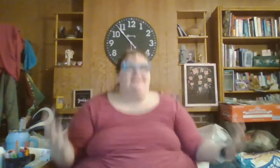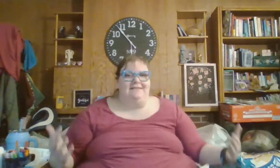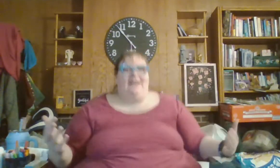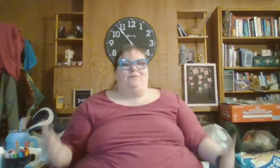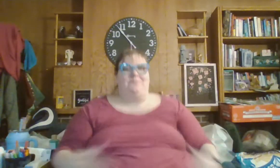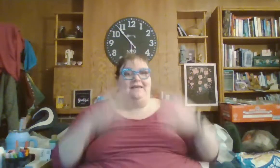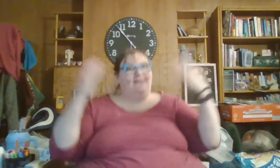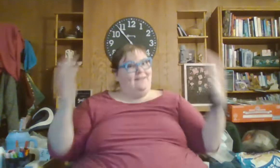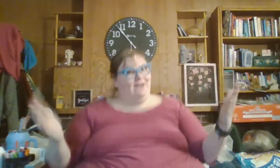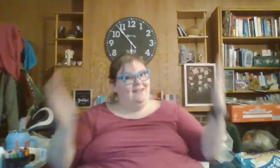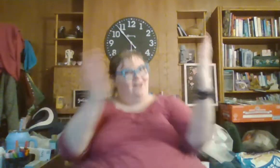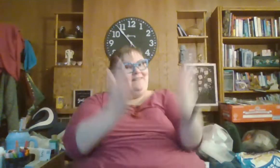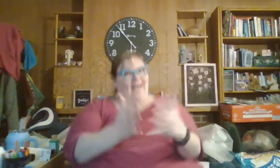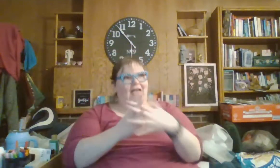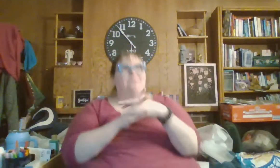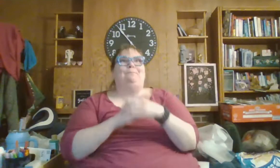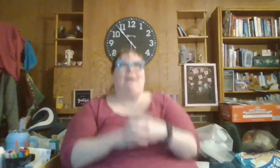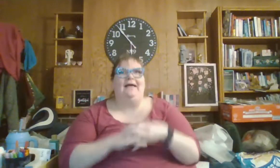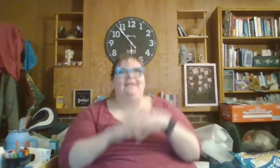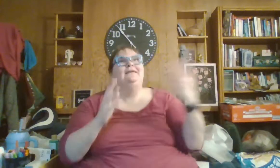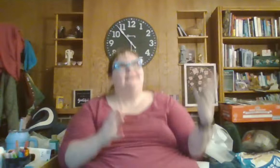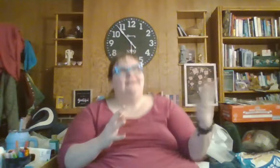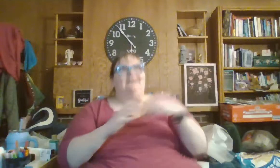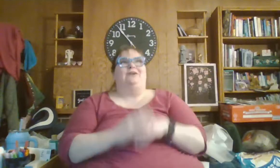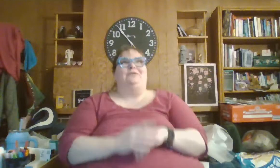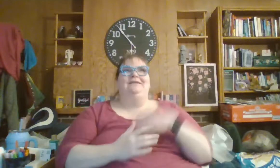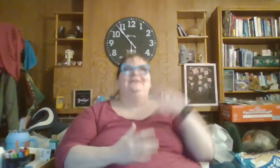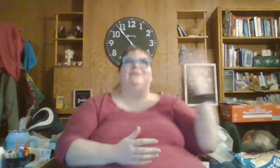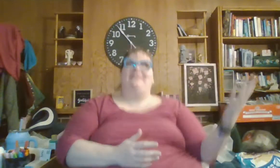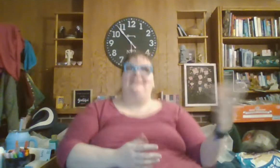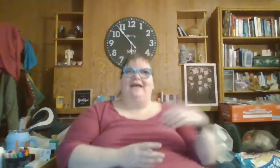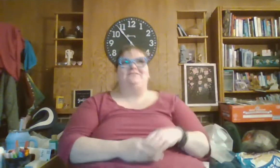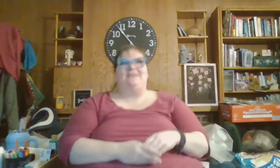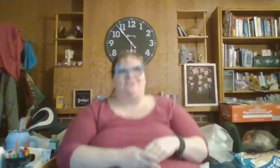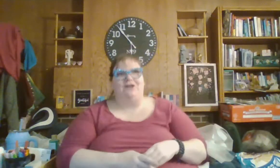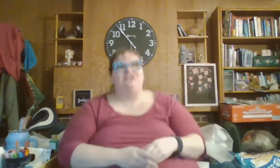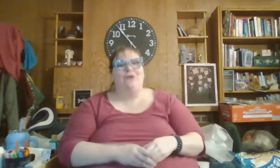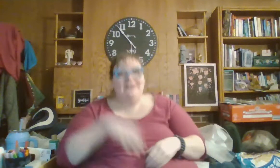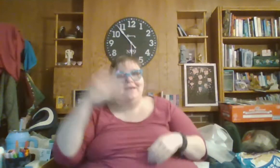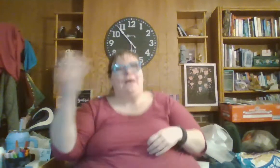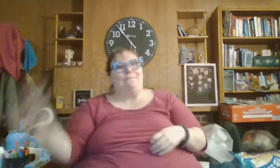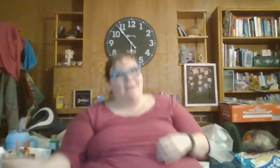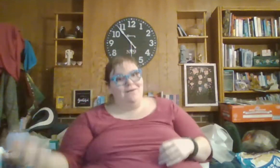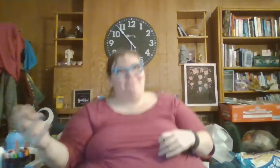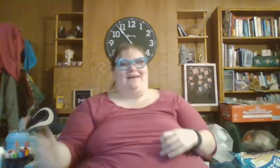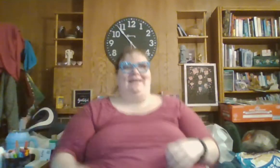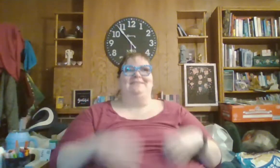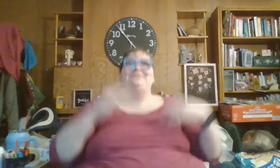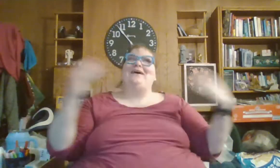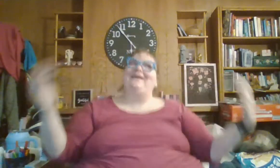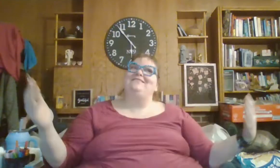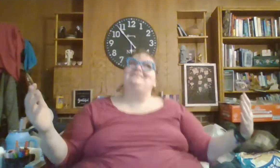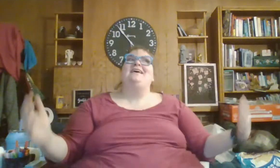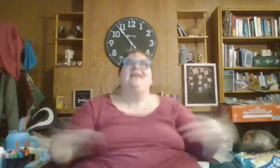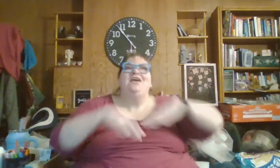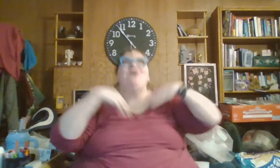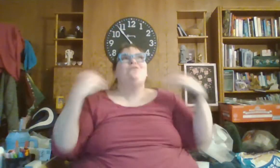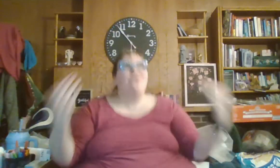it helped me get clarity on that, but, a month and a half after I joined, my mom died. And so I have this